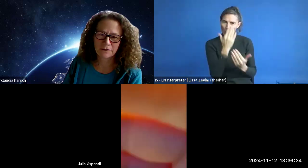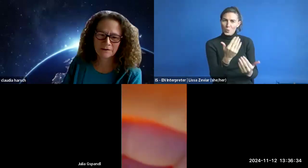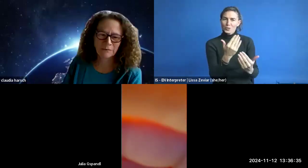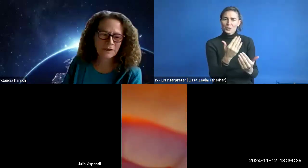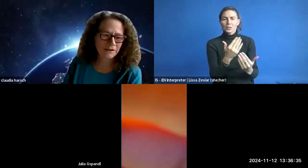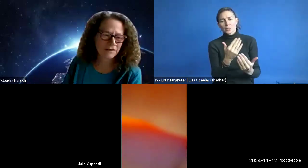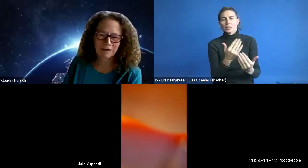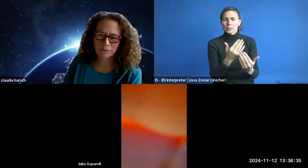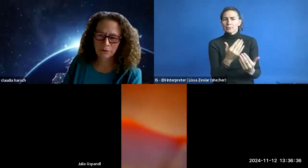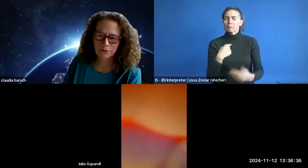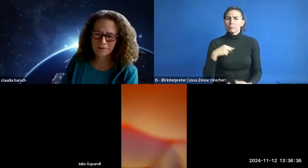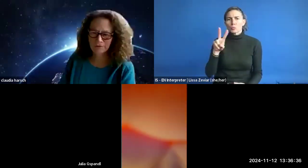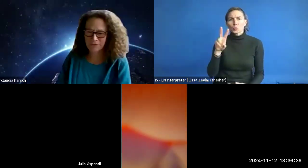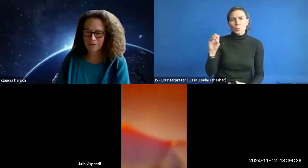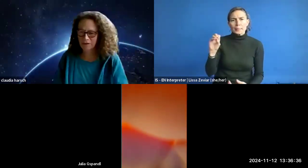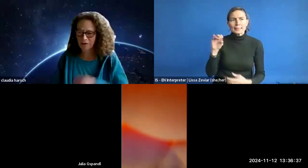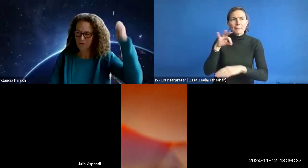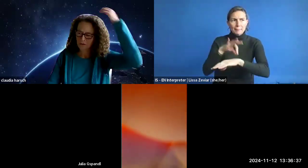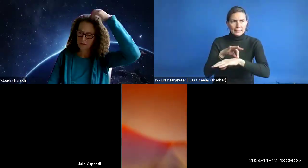about 20 minutes input